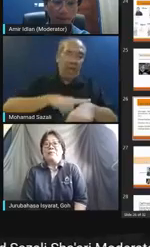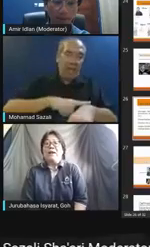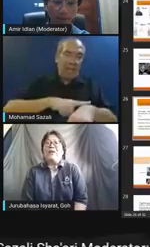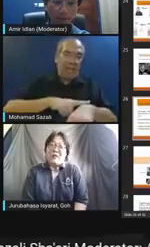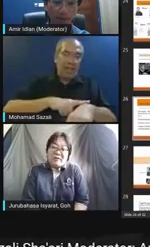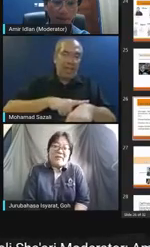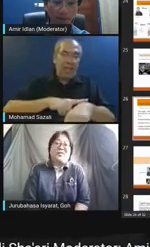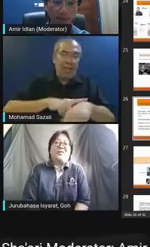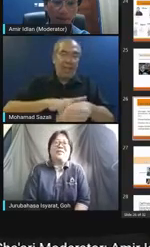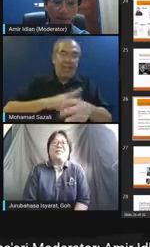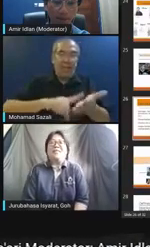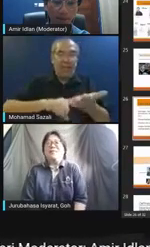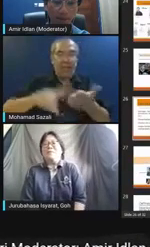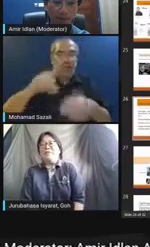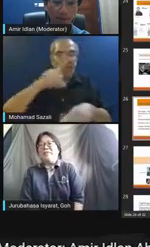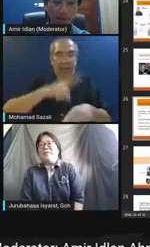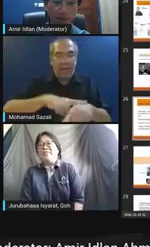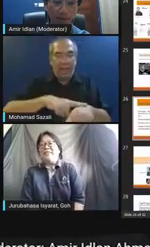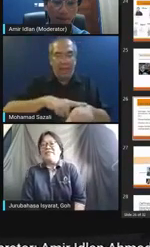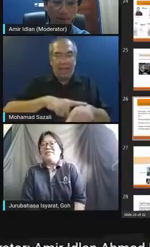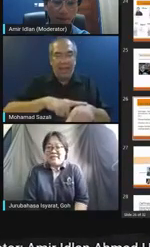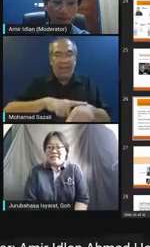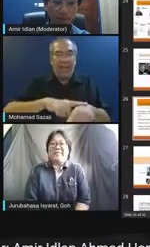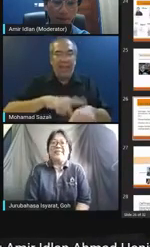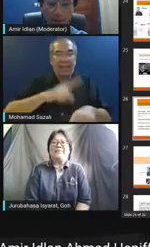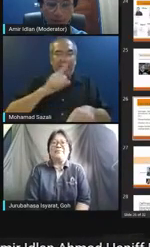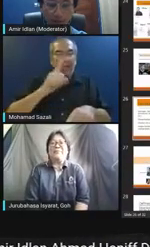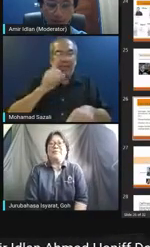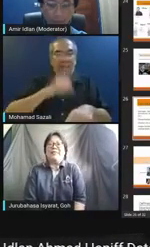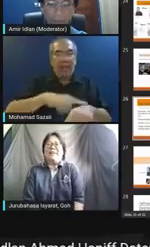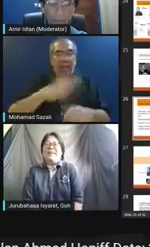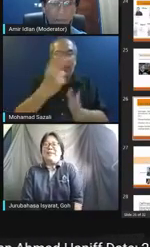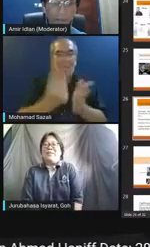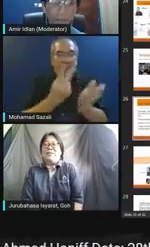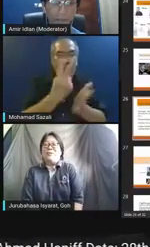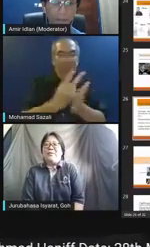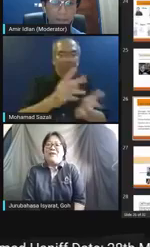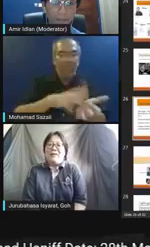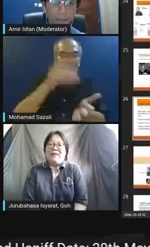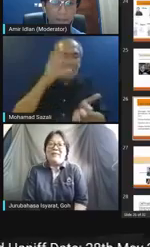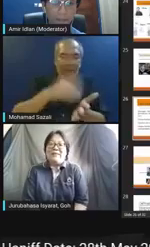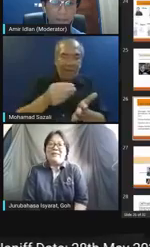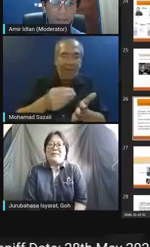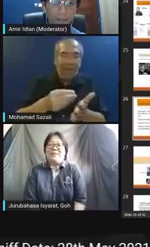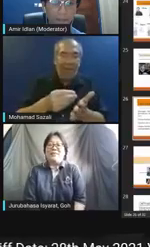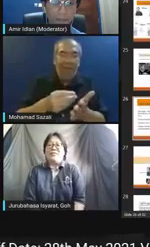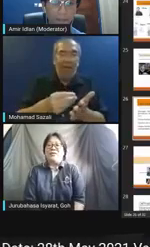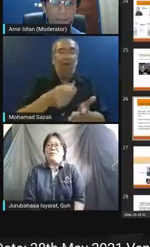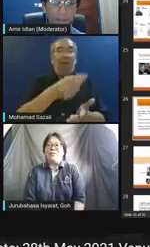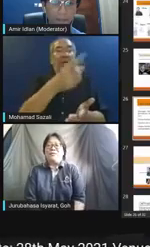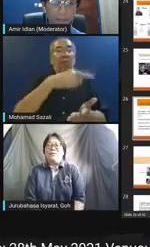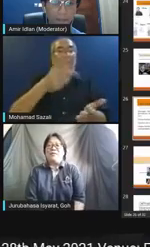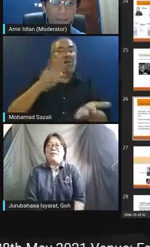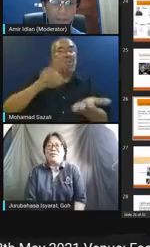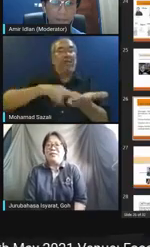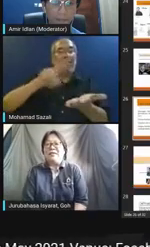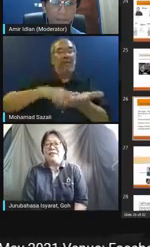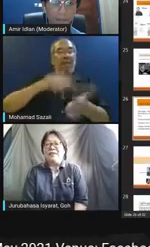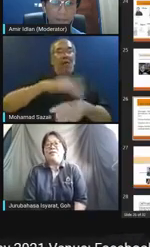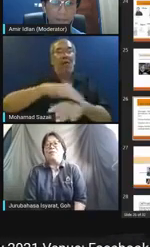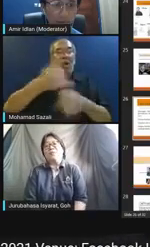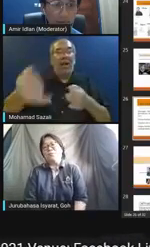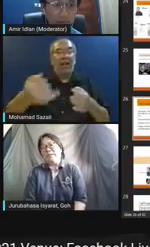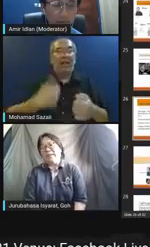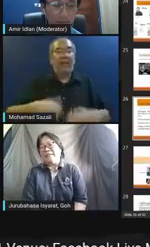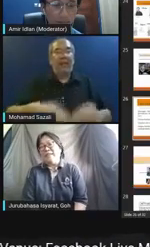But of course, obviously there will be fees, charges. If you want the online classes, where you learn with a tutor, it's